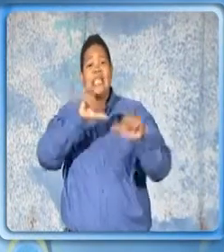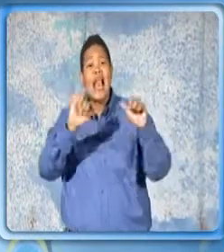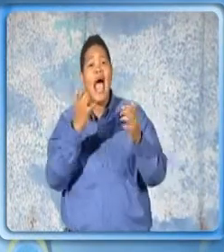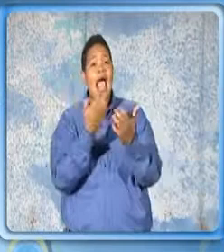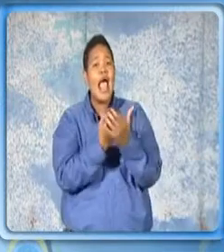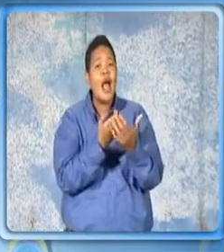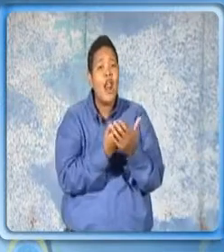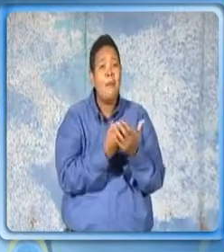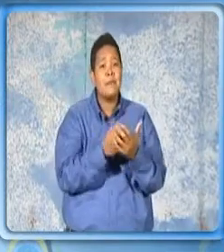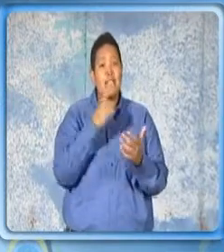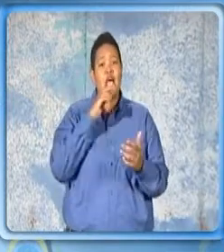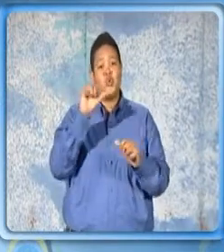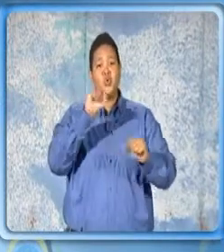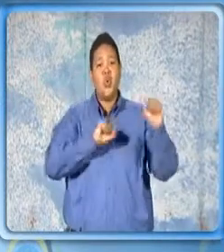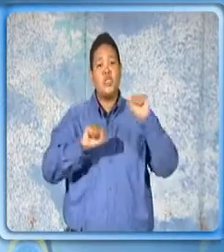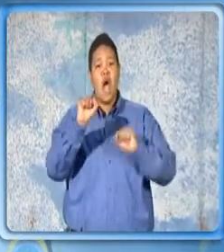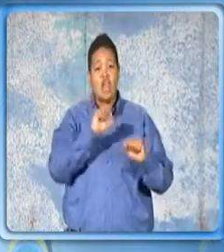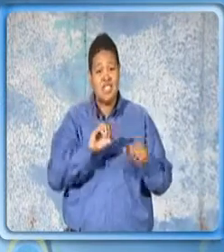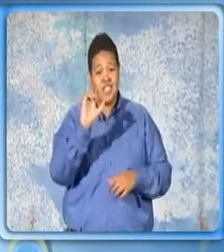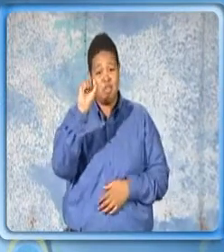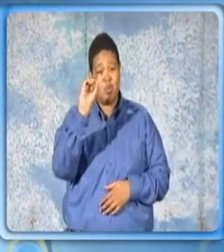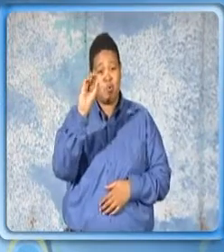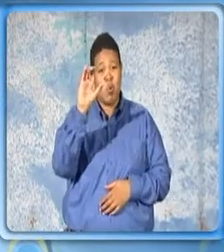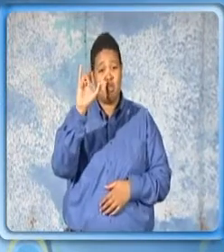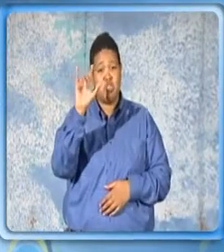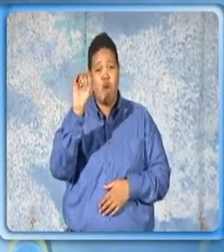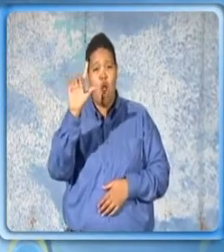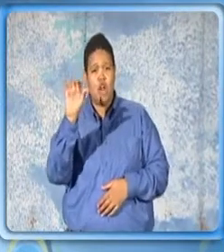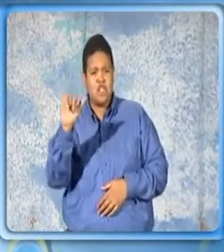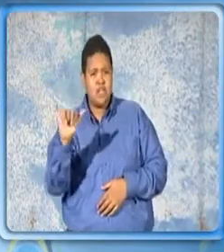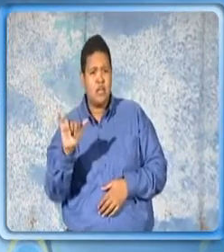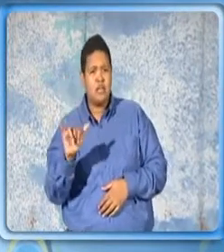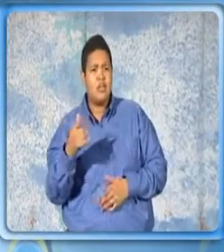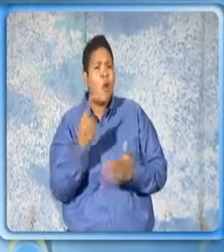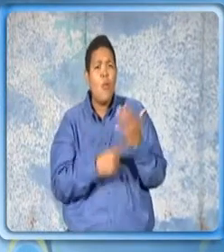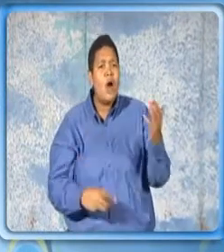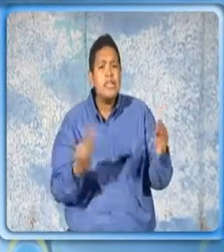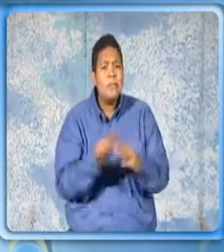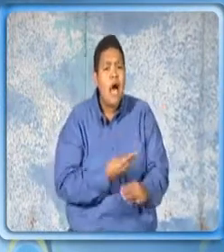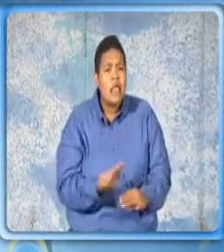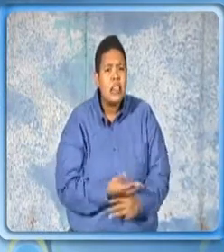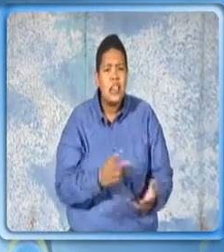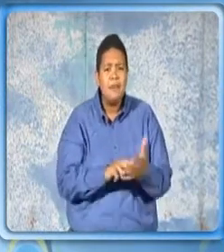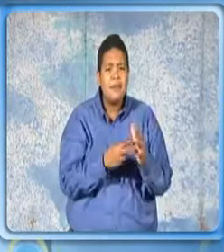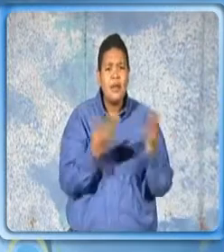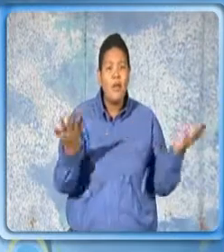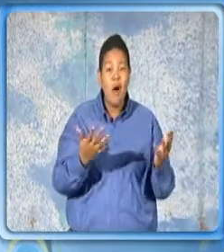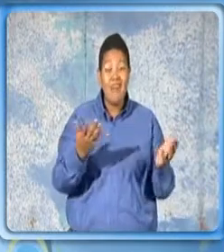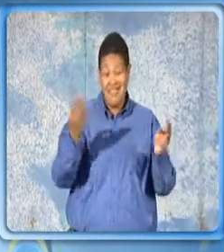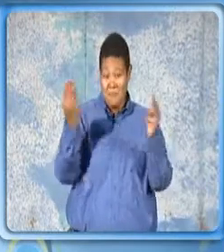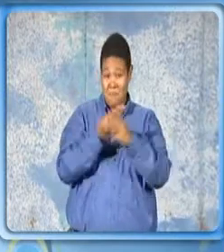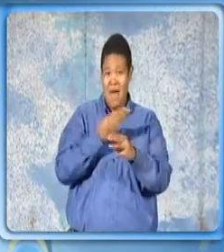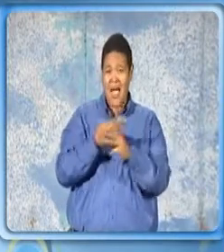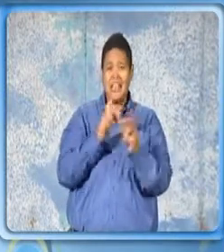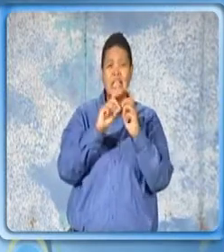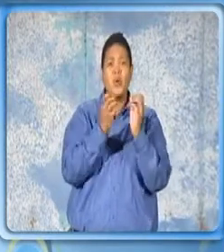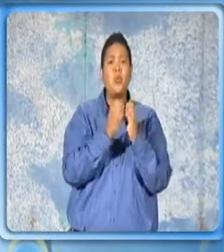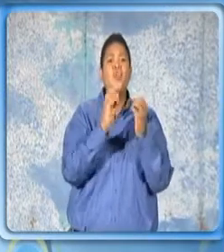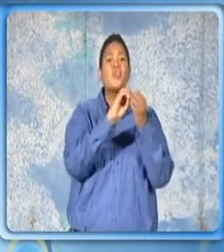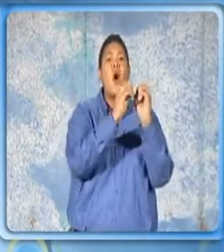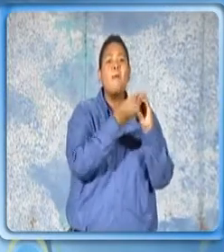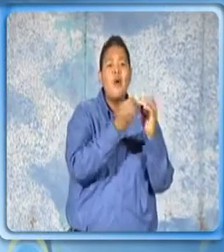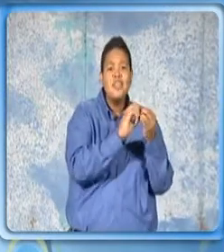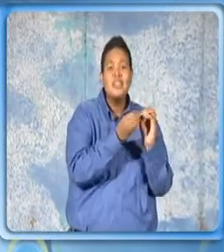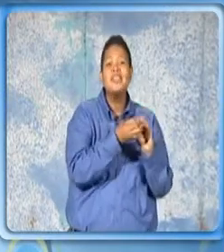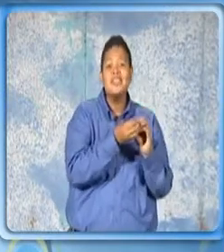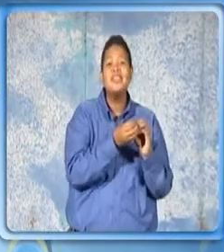economics and sociology. So, what is mathematics? Mathematics deals with numbers,